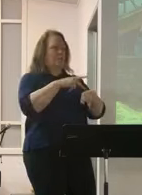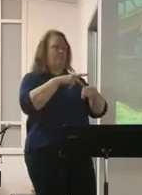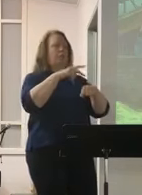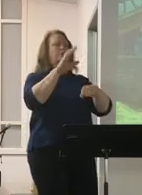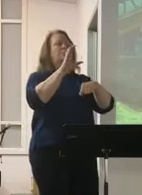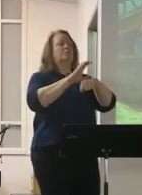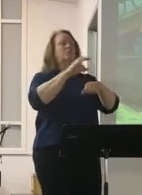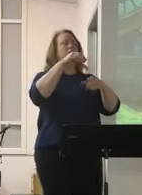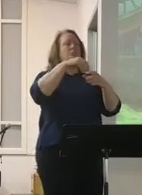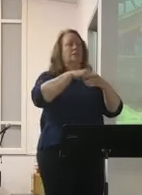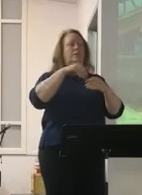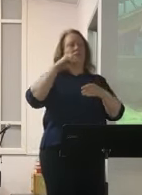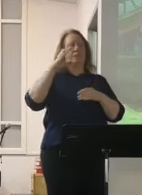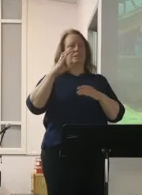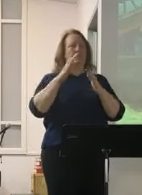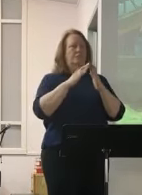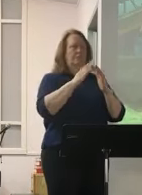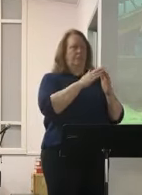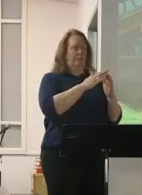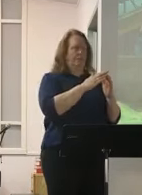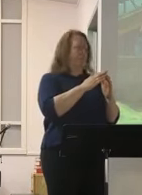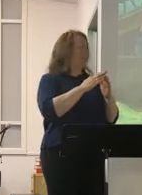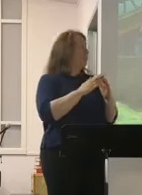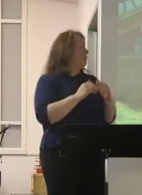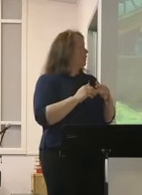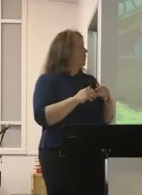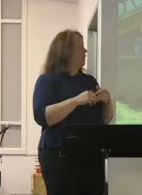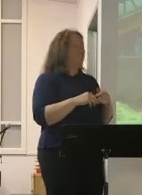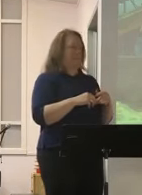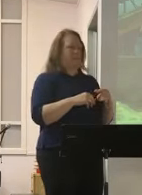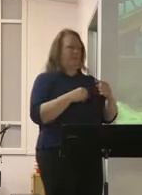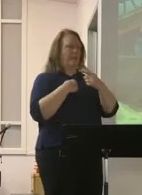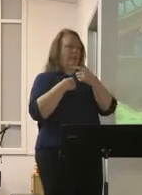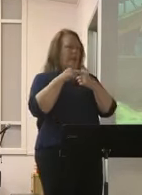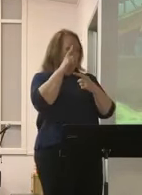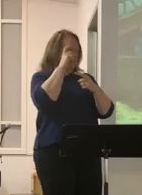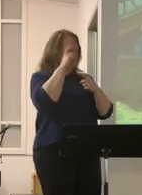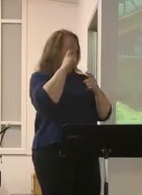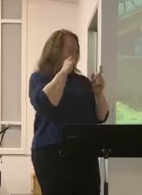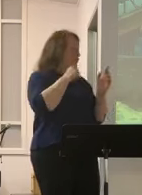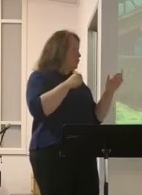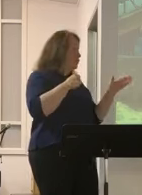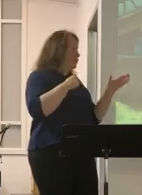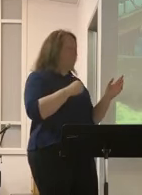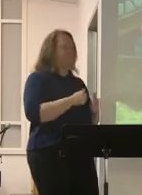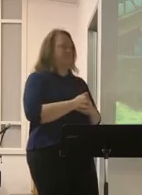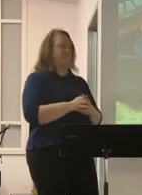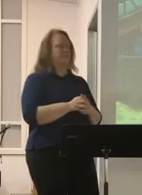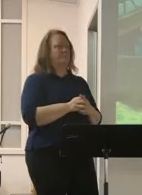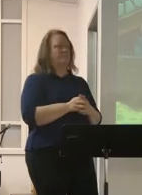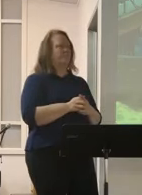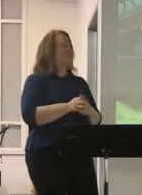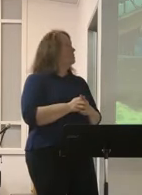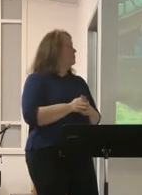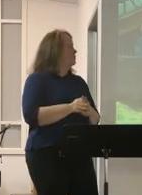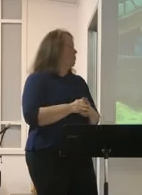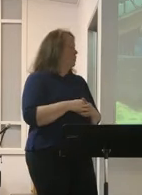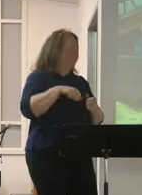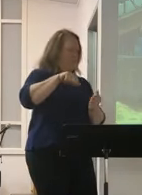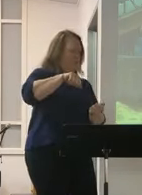is some of the pictures that I have taken. And so you can see where the excavation is right under this